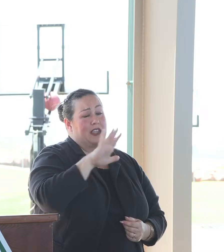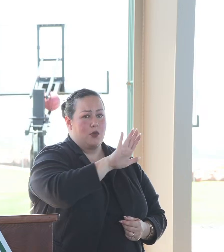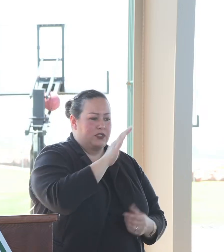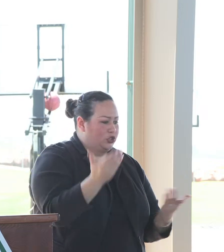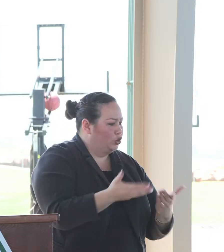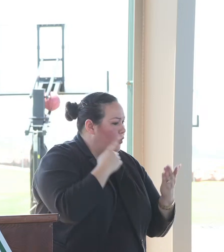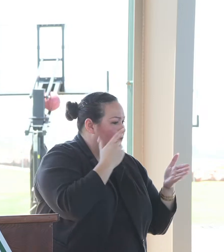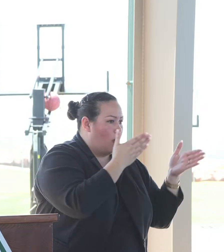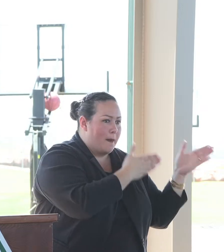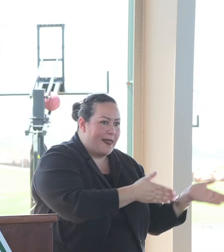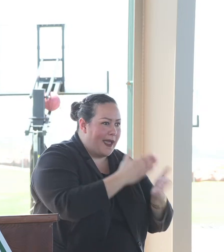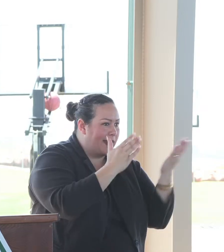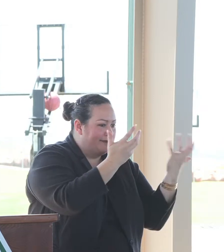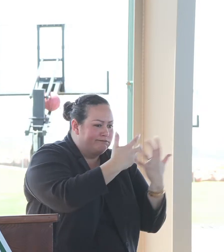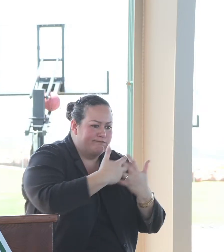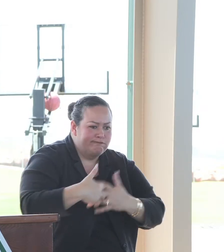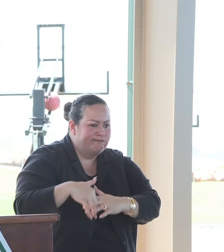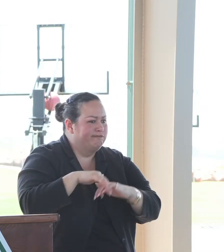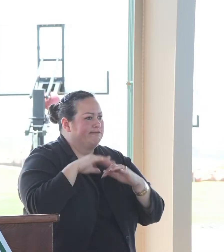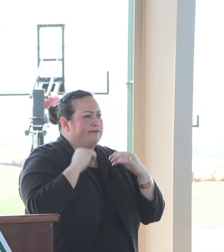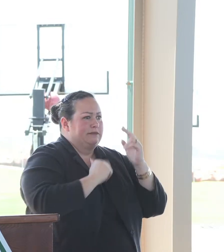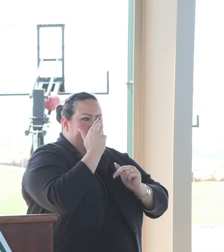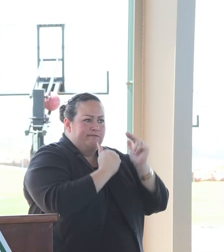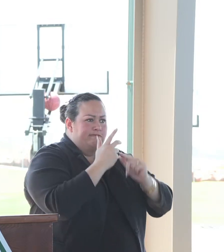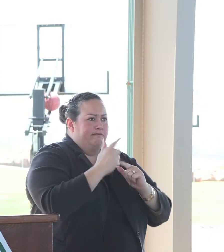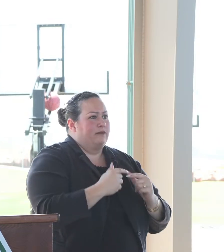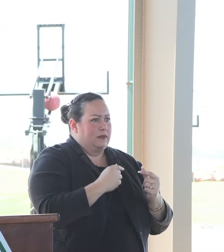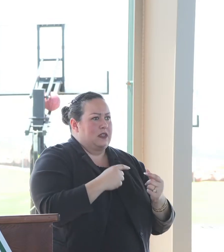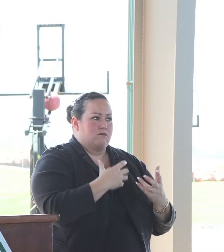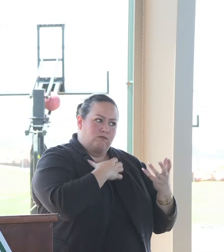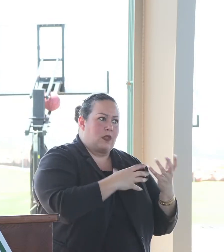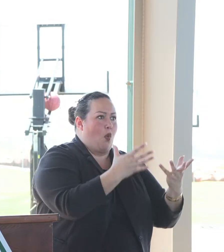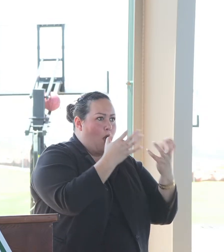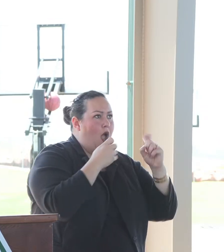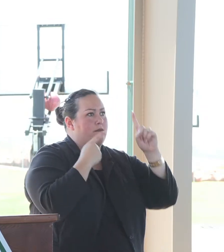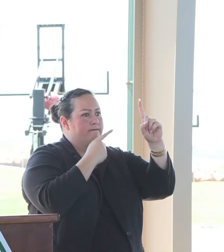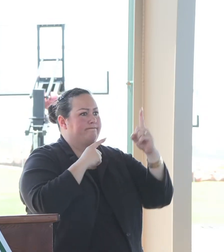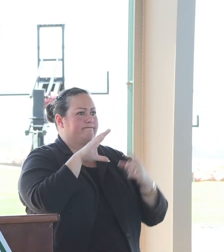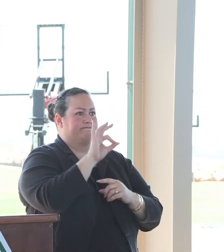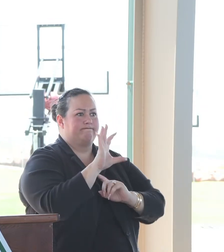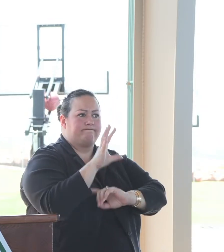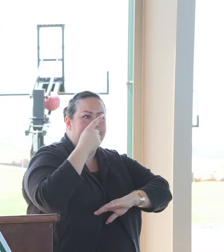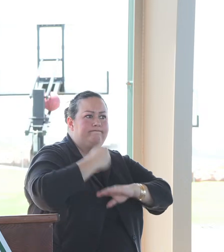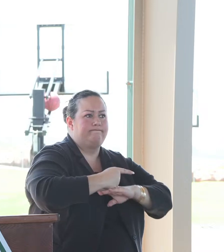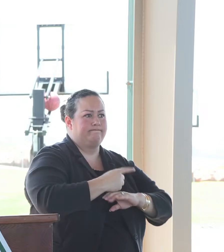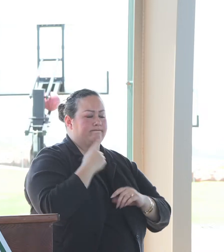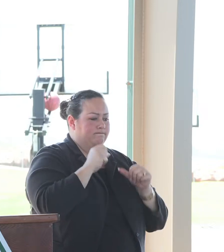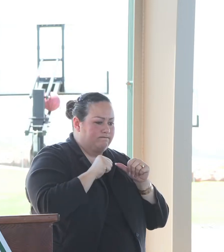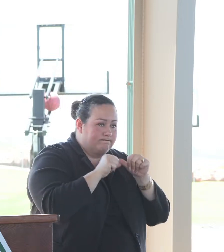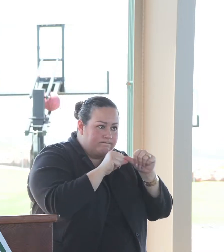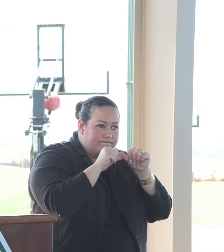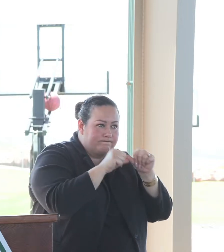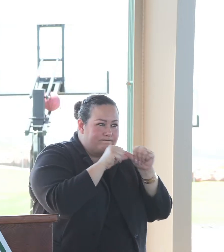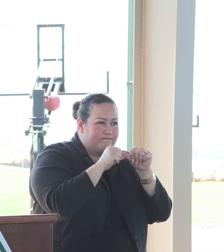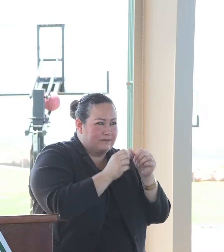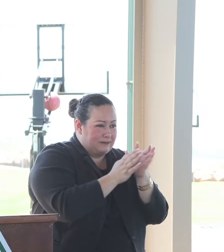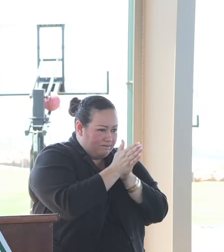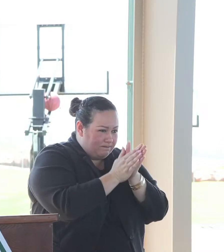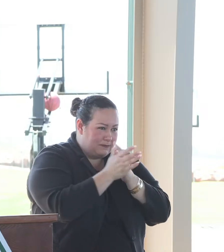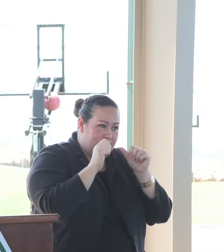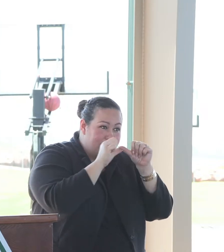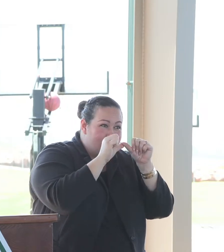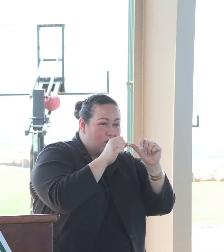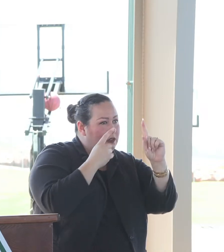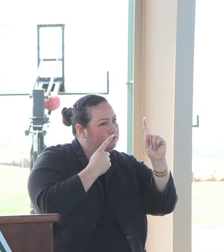he was passionate about getting this school built in 95 days. A true driving force that kept this project on a very